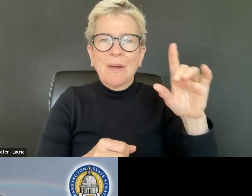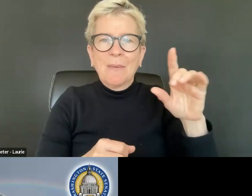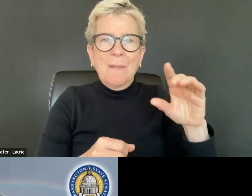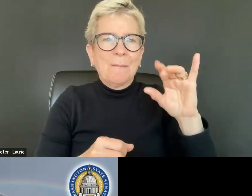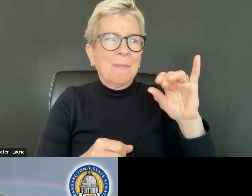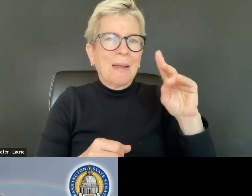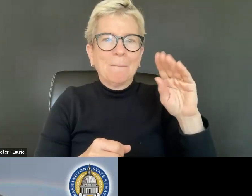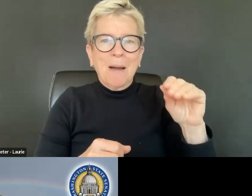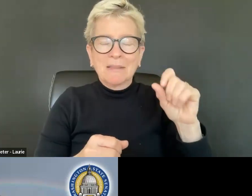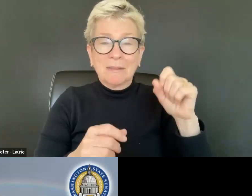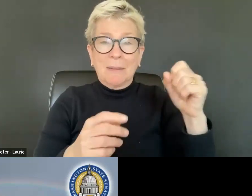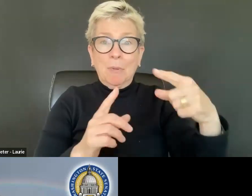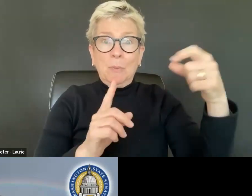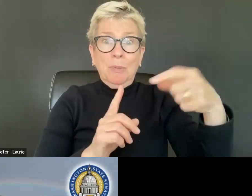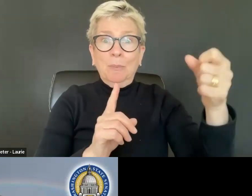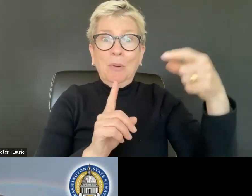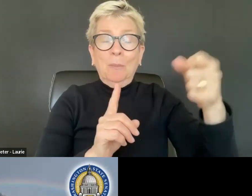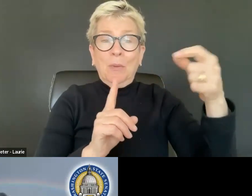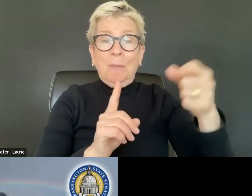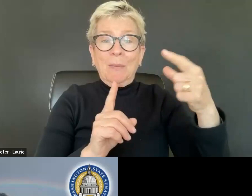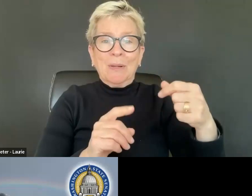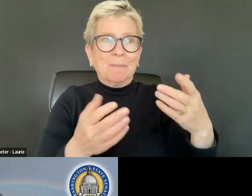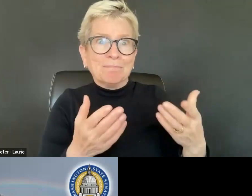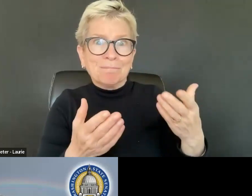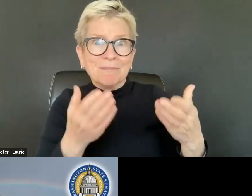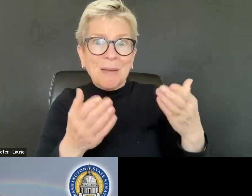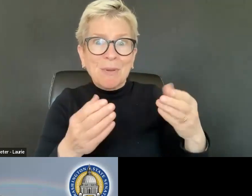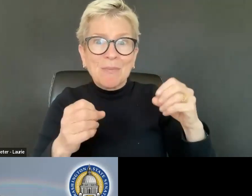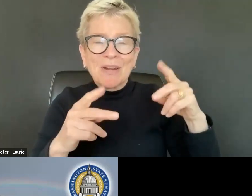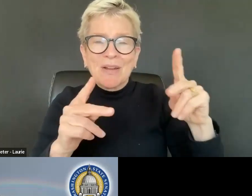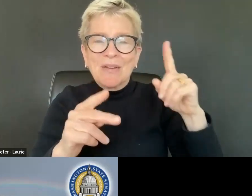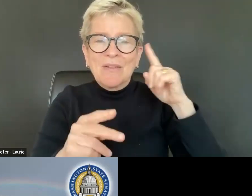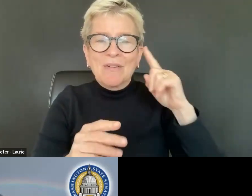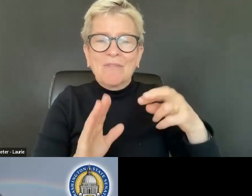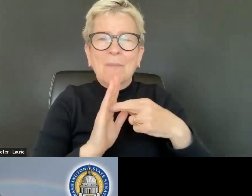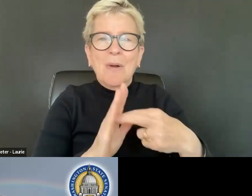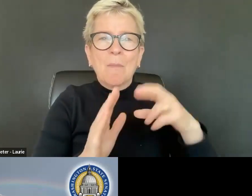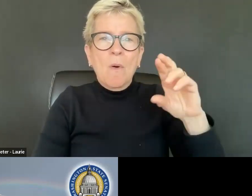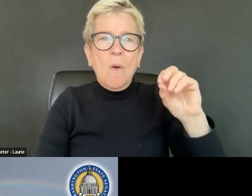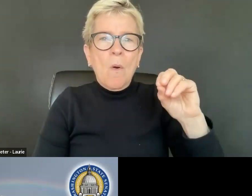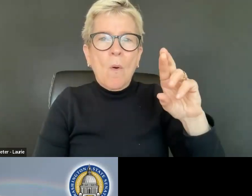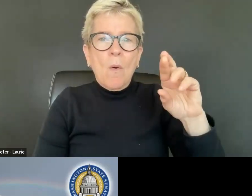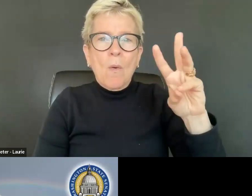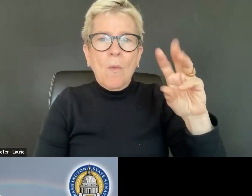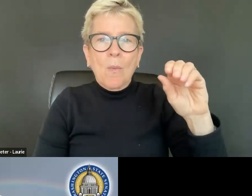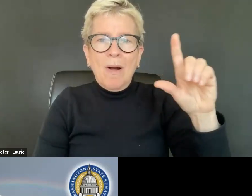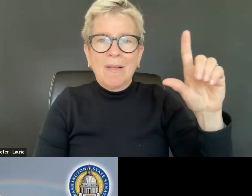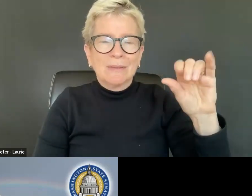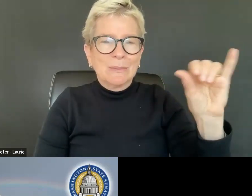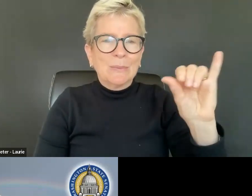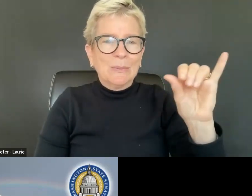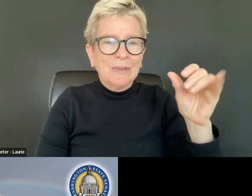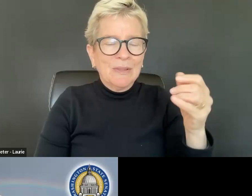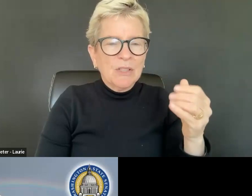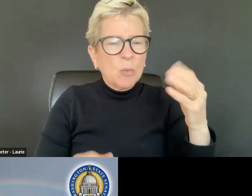just pinging all over the place now. So maybe we'll have the opportunity to hear from Rep. Orwell as well. Okay, did you want me to call